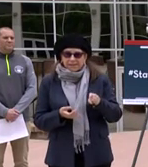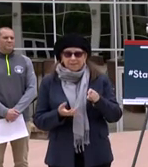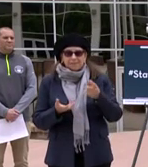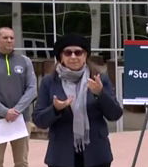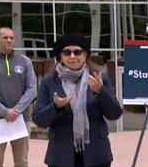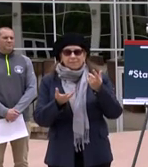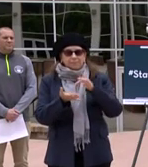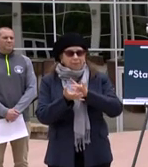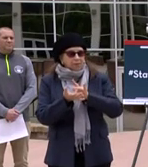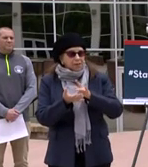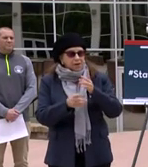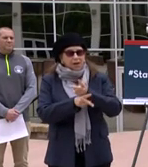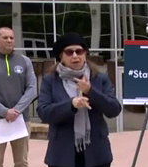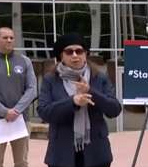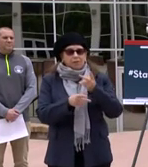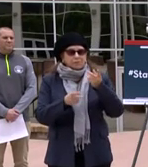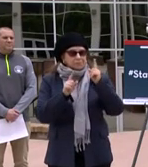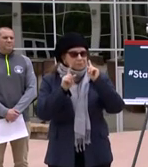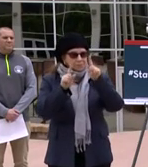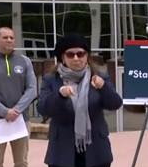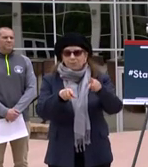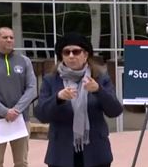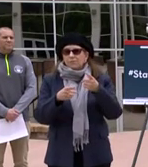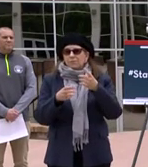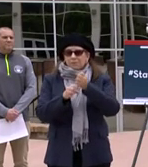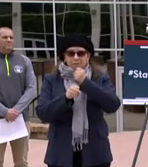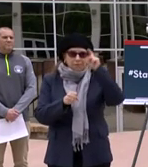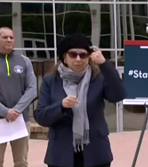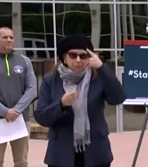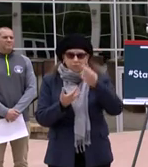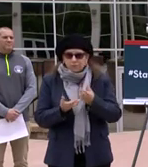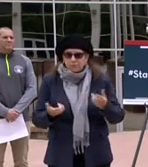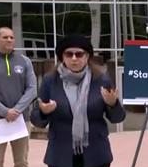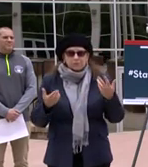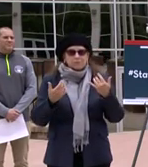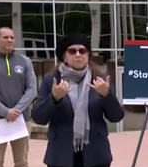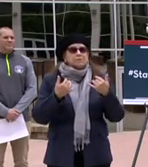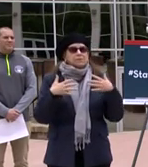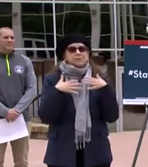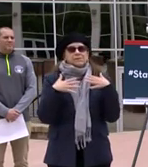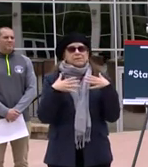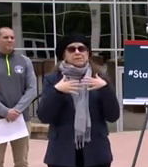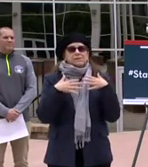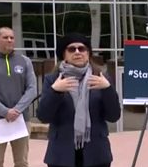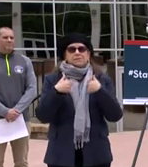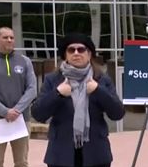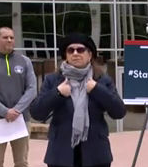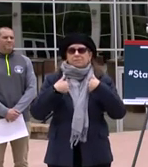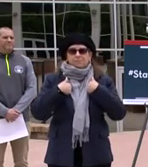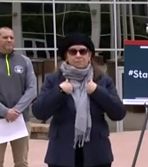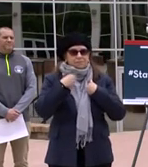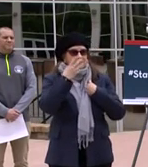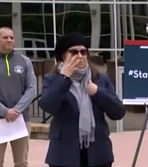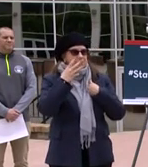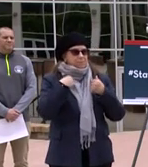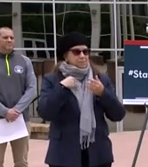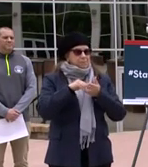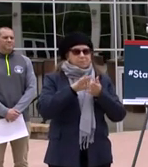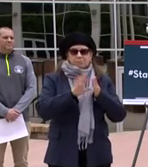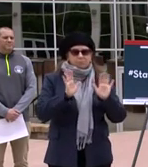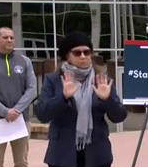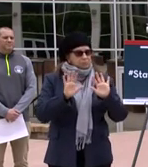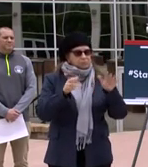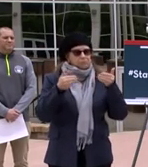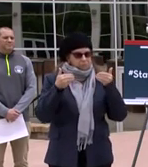any evidence that people aren't seeking that medical care? We don't want to have that evidence, Finnett. So that's the point. We